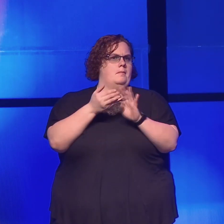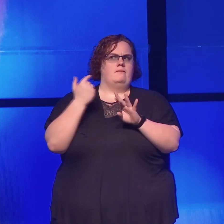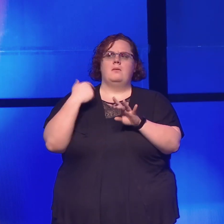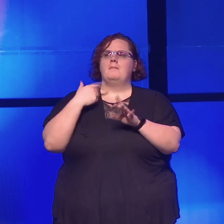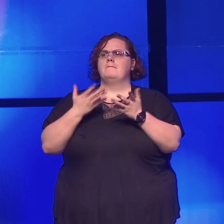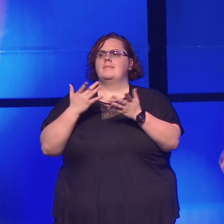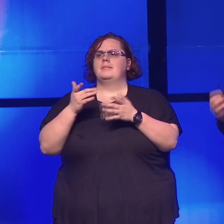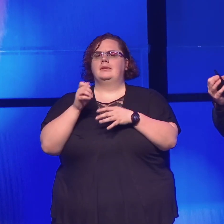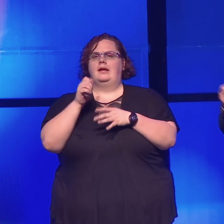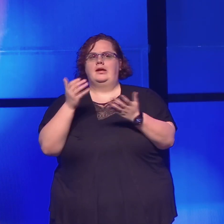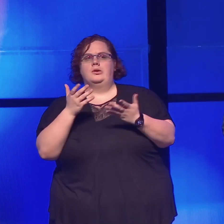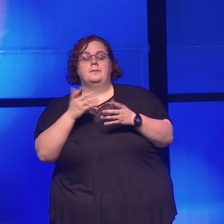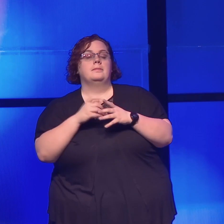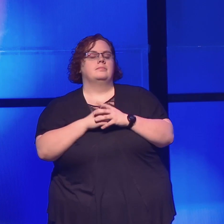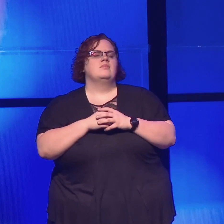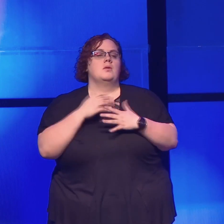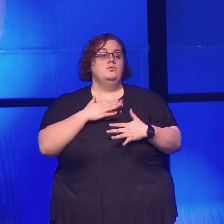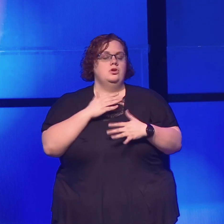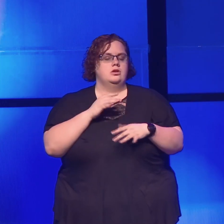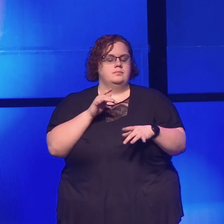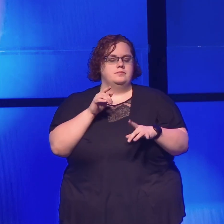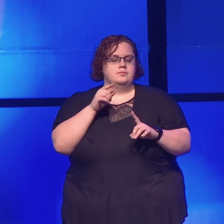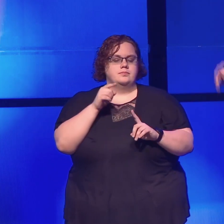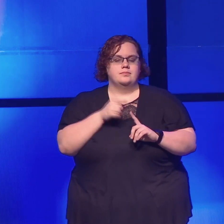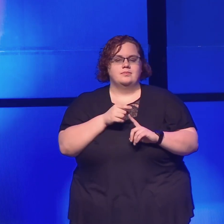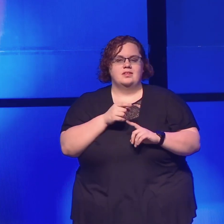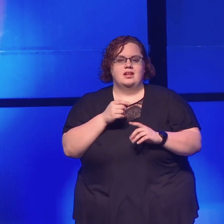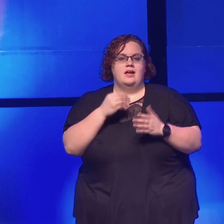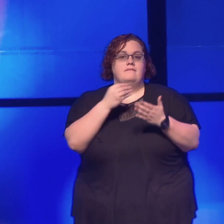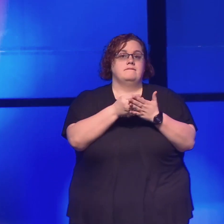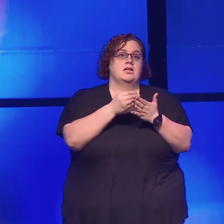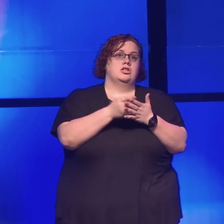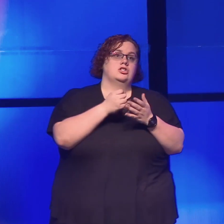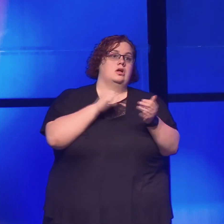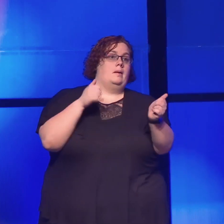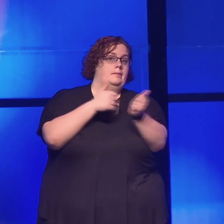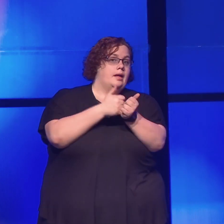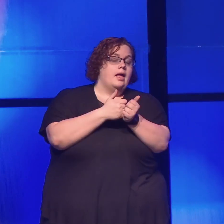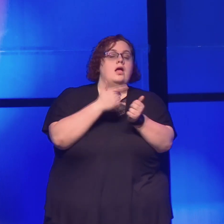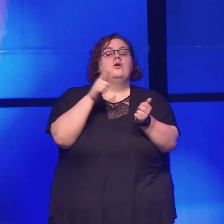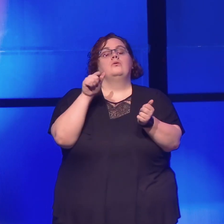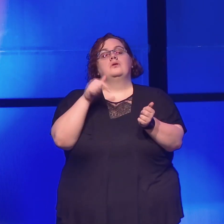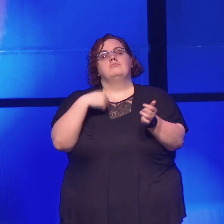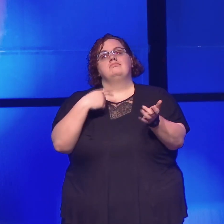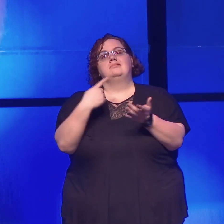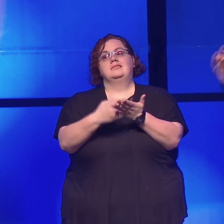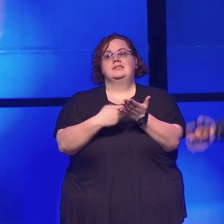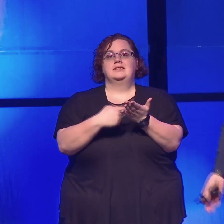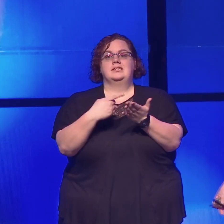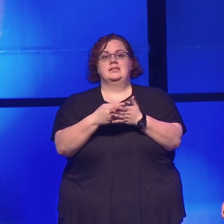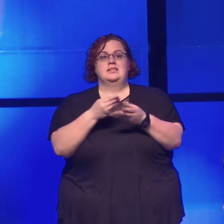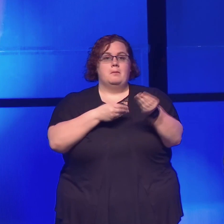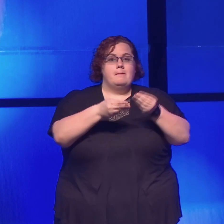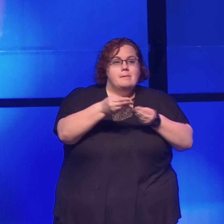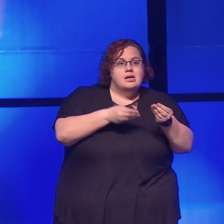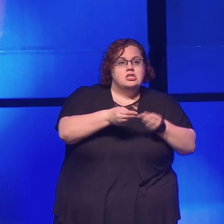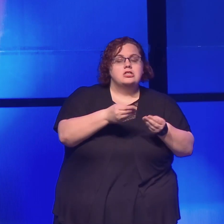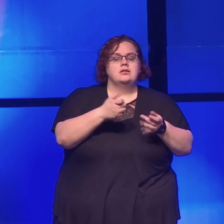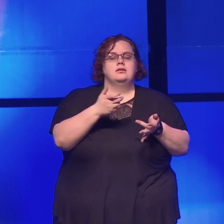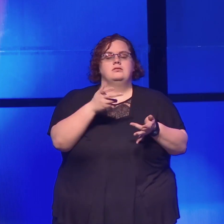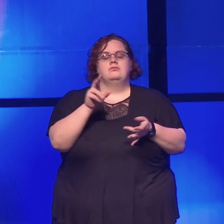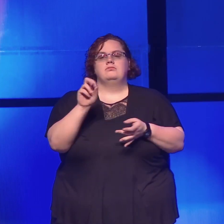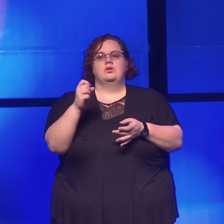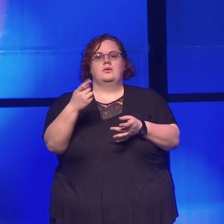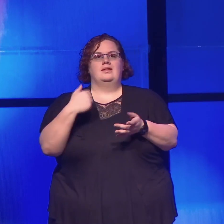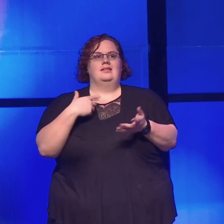outside. He said this, and I appreciate it. He was like, he's giving the financial update, and he's like, we're going to talk about the budget, and nobody really likes to talk about giving.